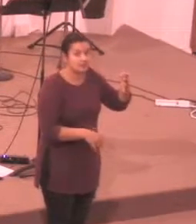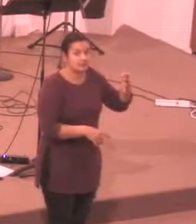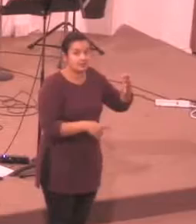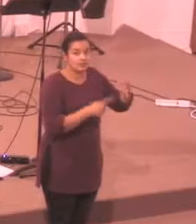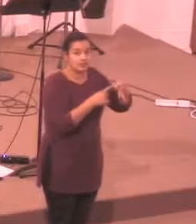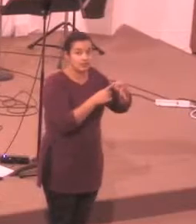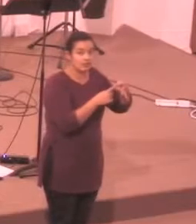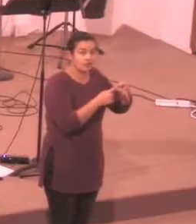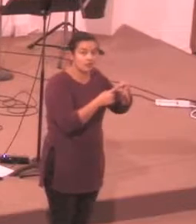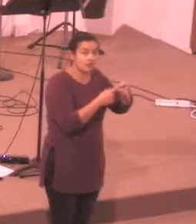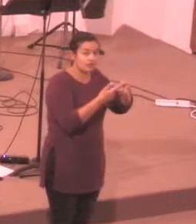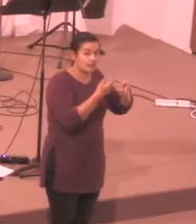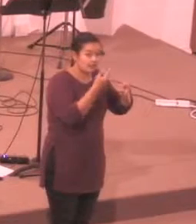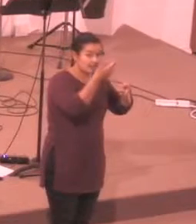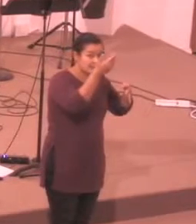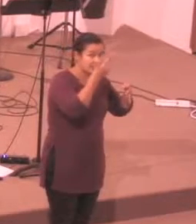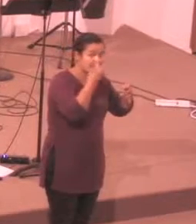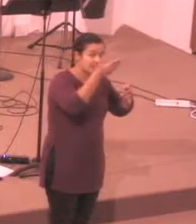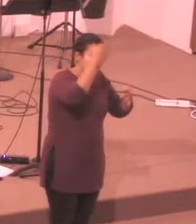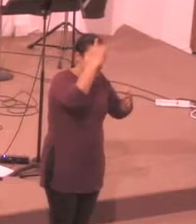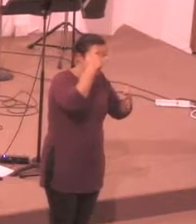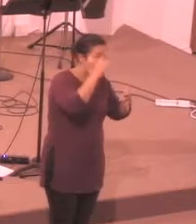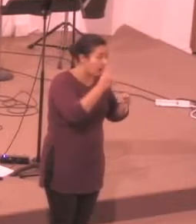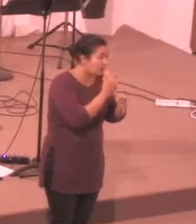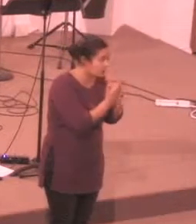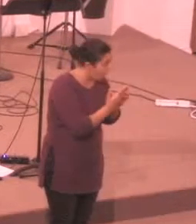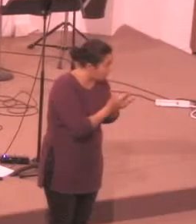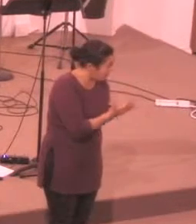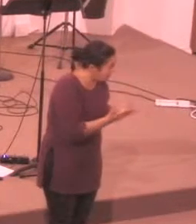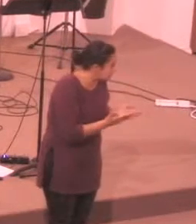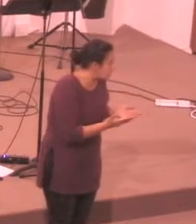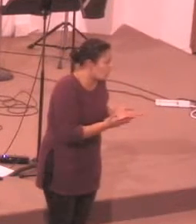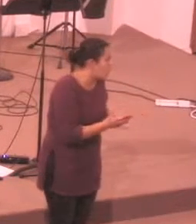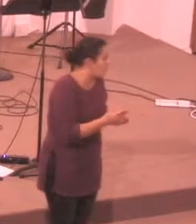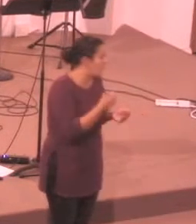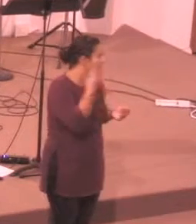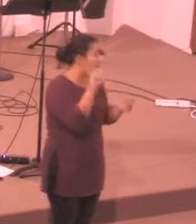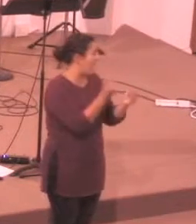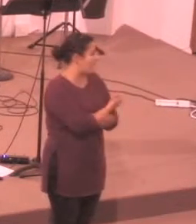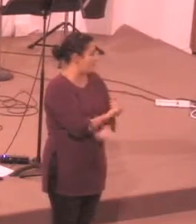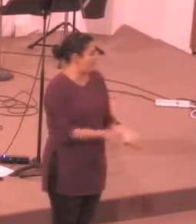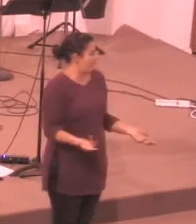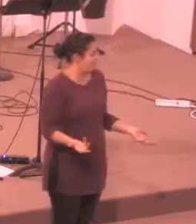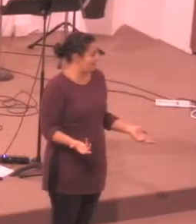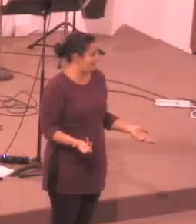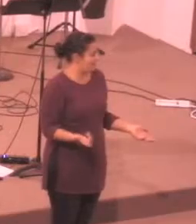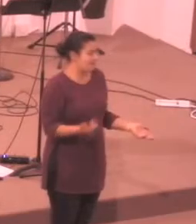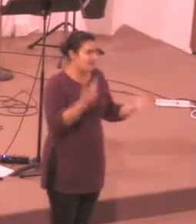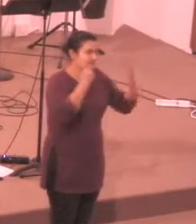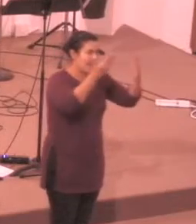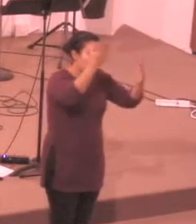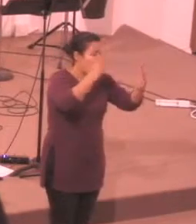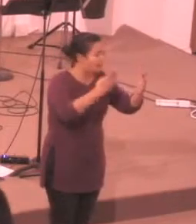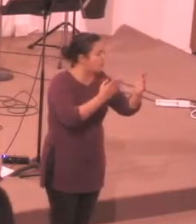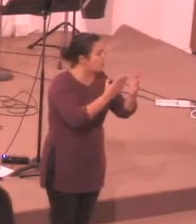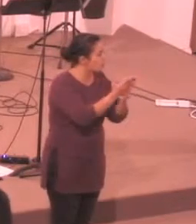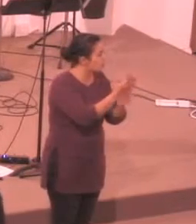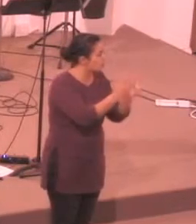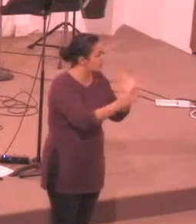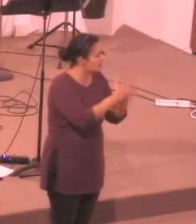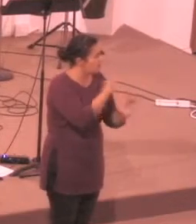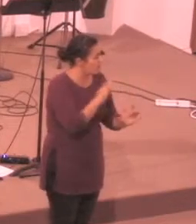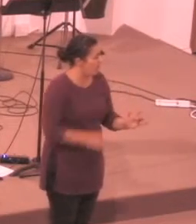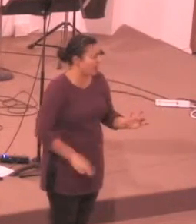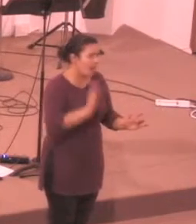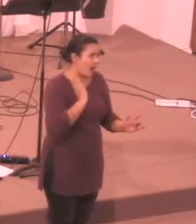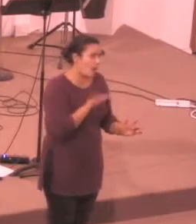No, giving thanks to God the Father for everything in the name of our Lord Jesus Christ. We're supposed to